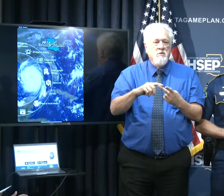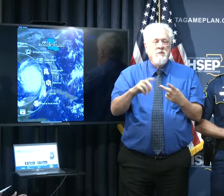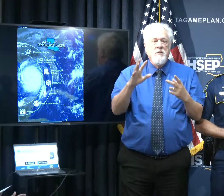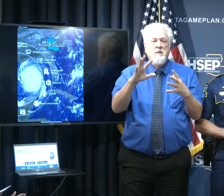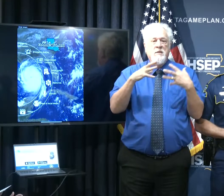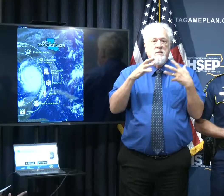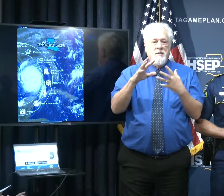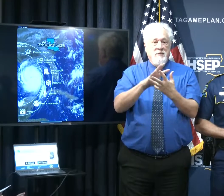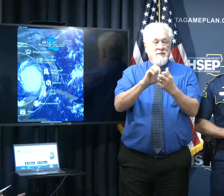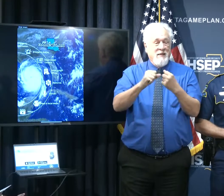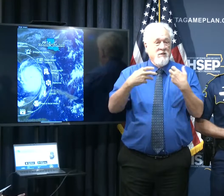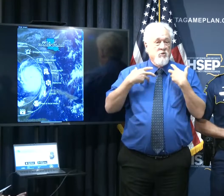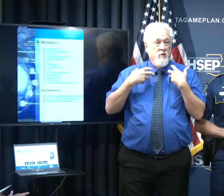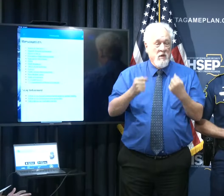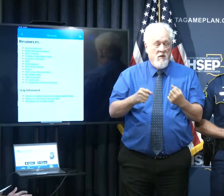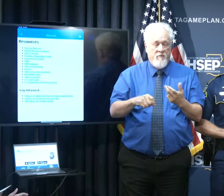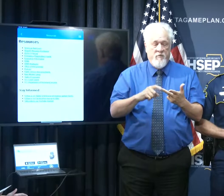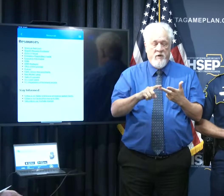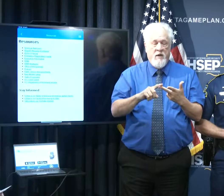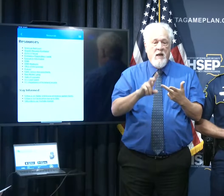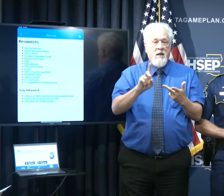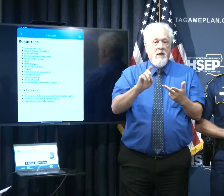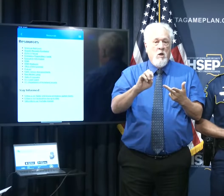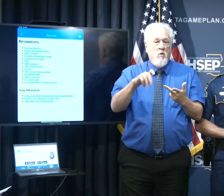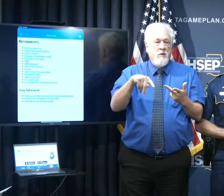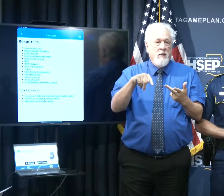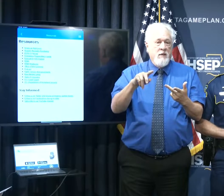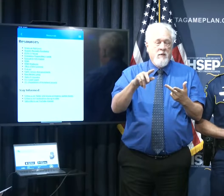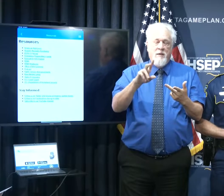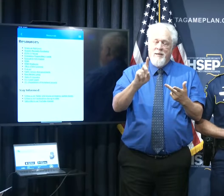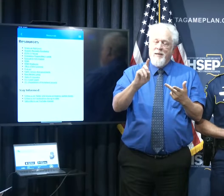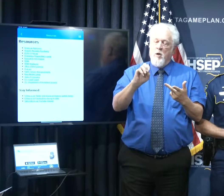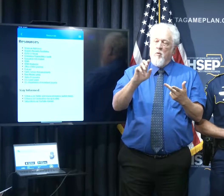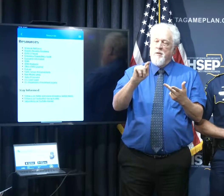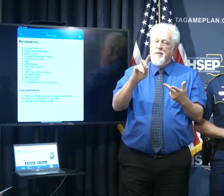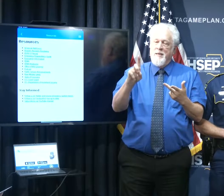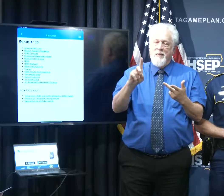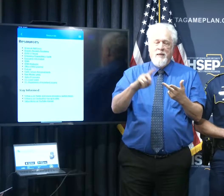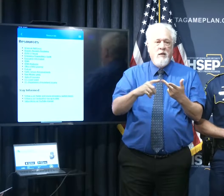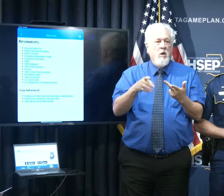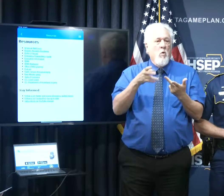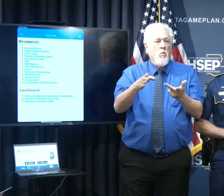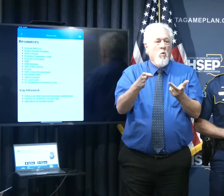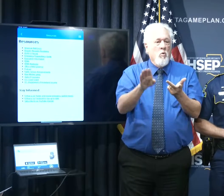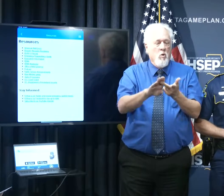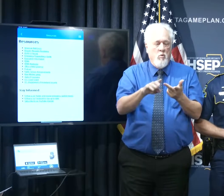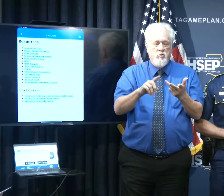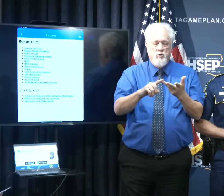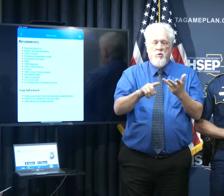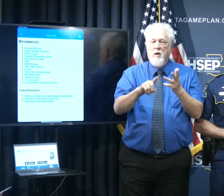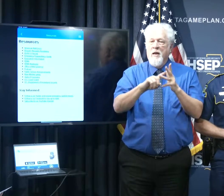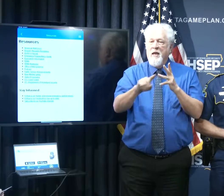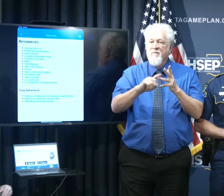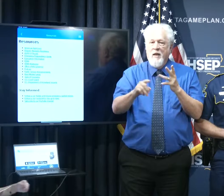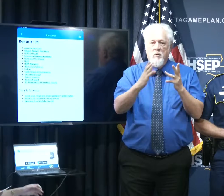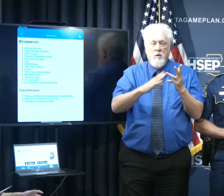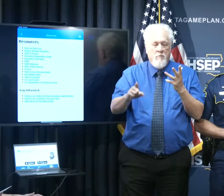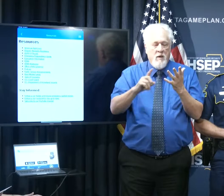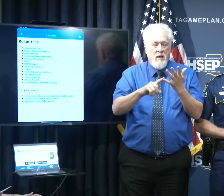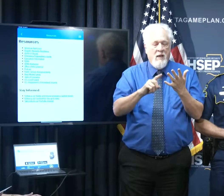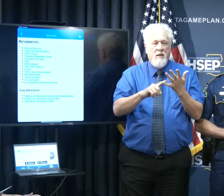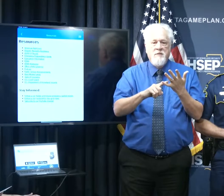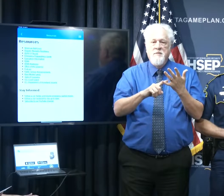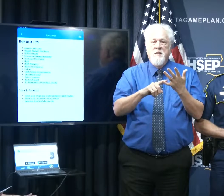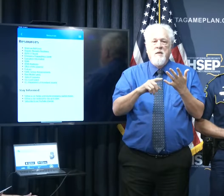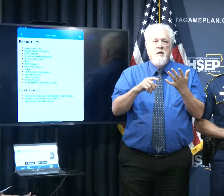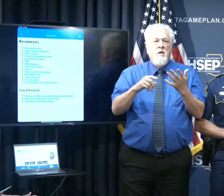assistance, DOT information such as road closures, evacuation plans, weather information, as I